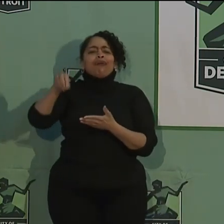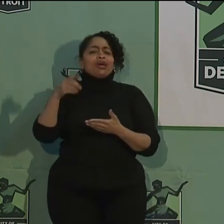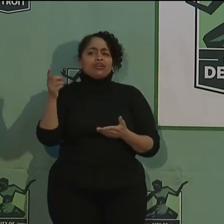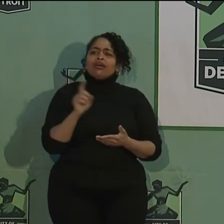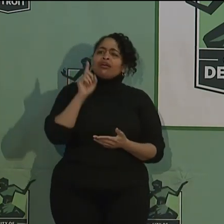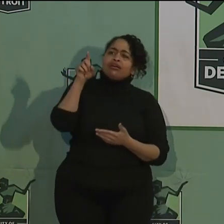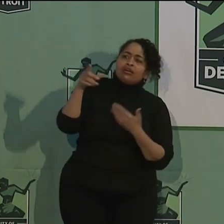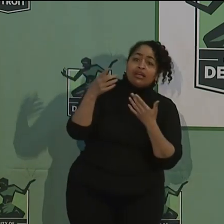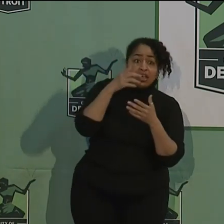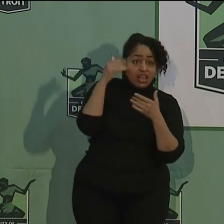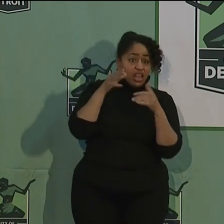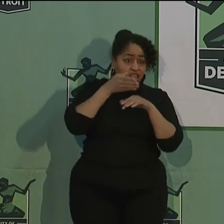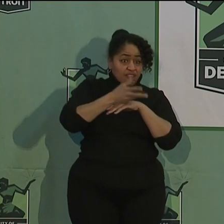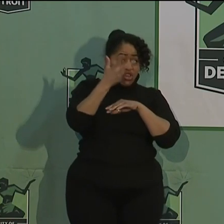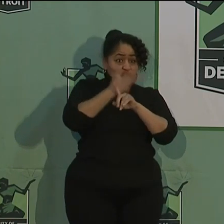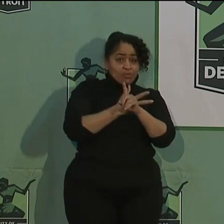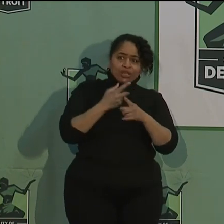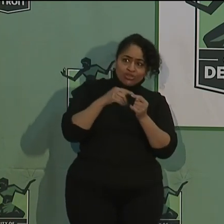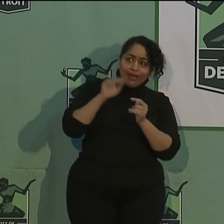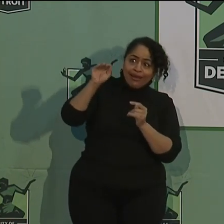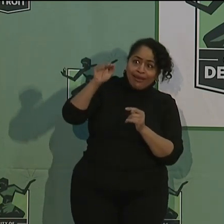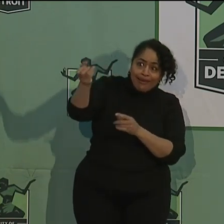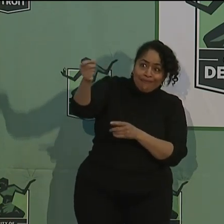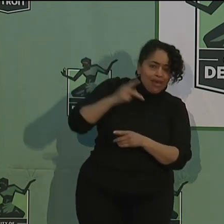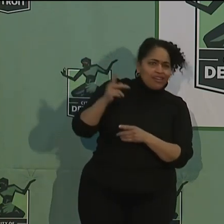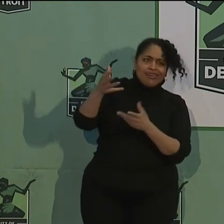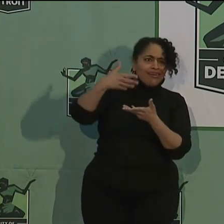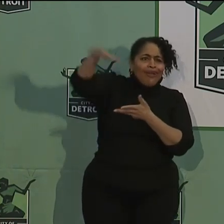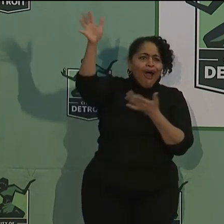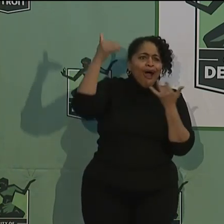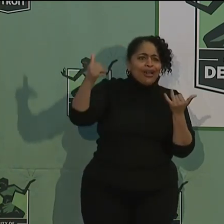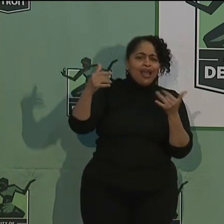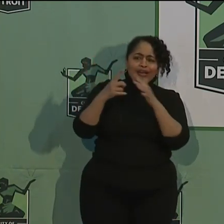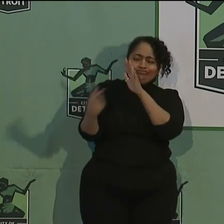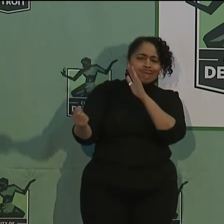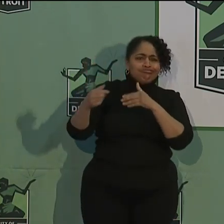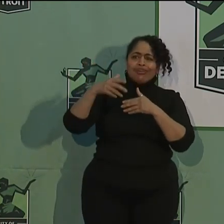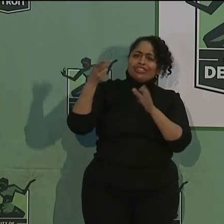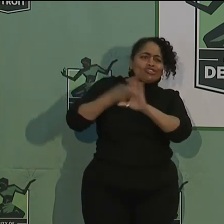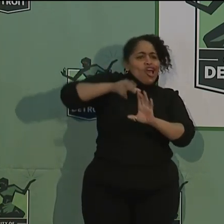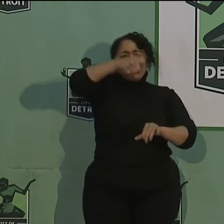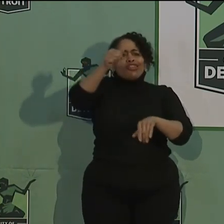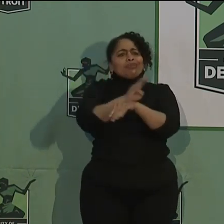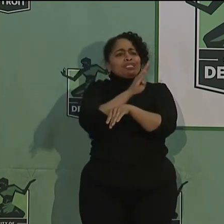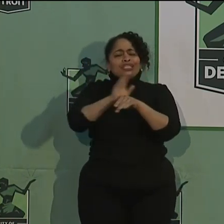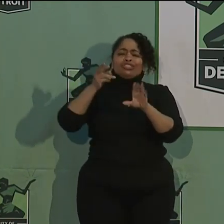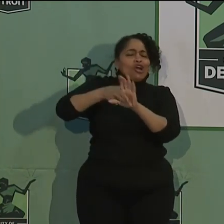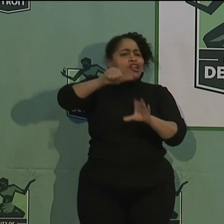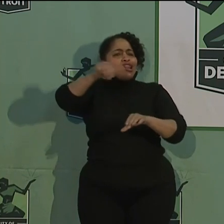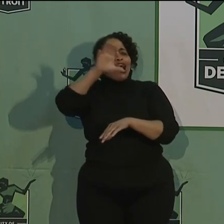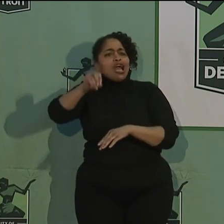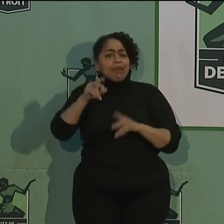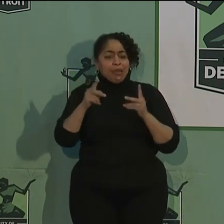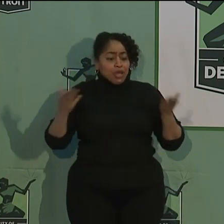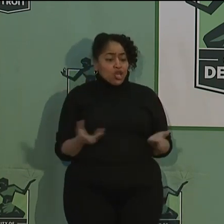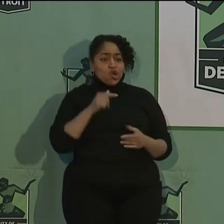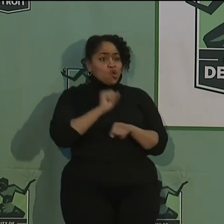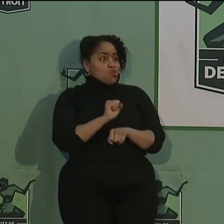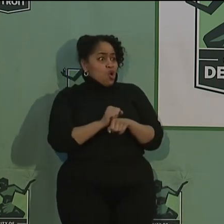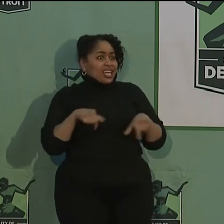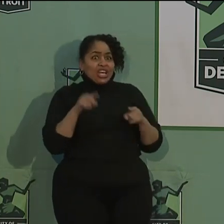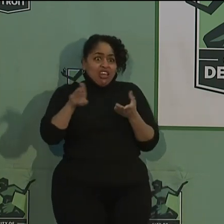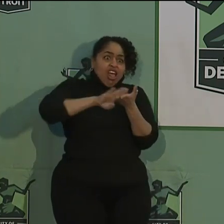the economy in 3 months, you've lost them. You've got people who do the building inspections in this town. If they get laid off and